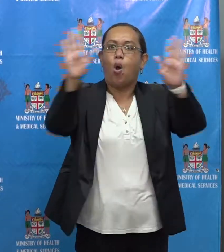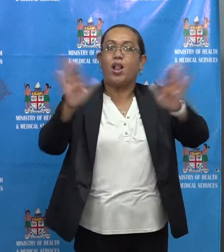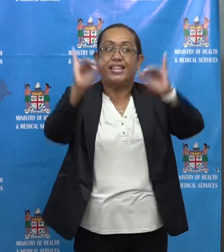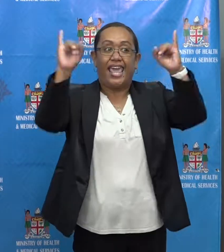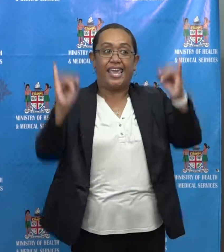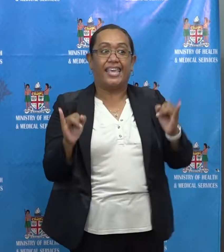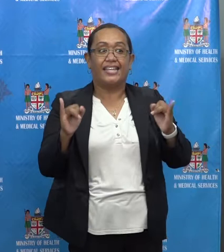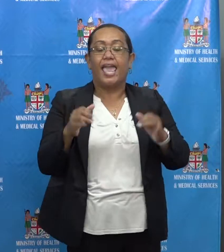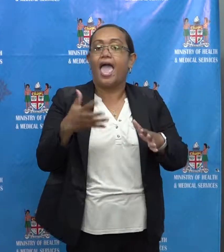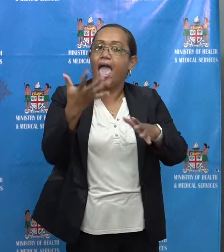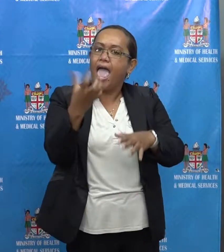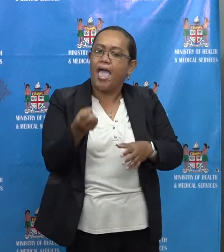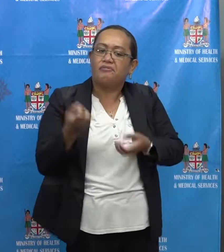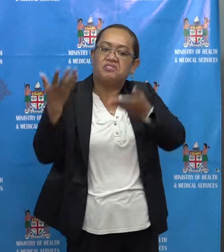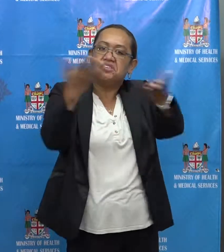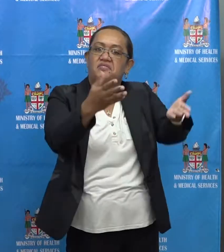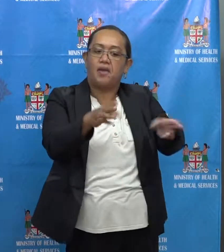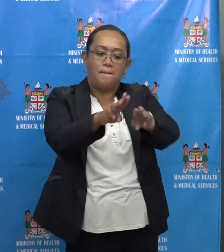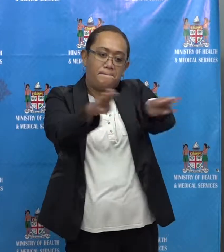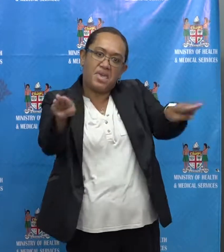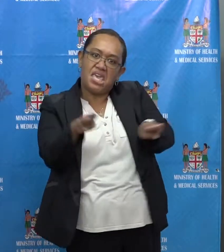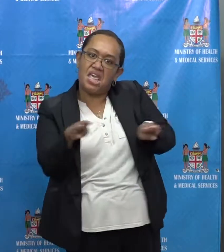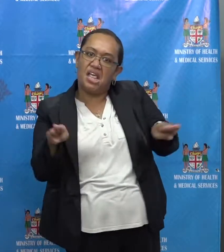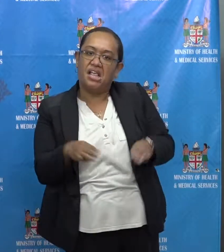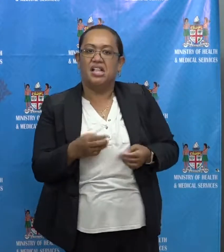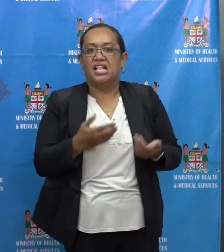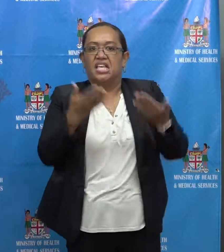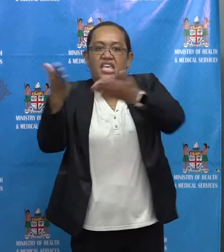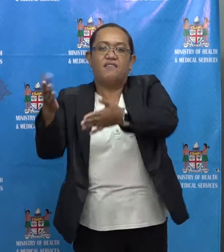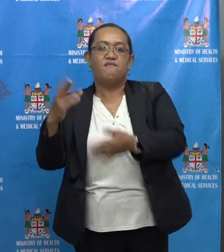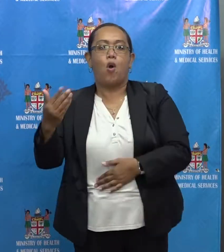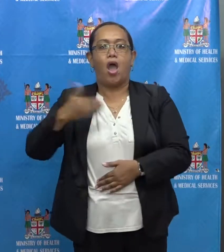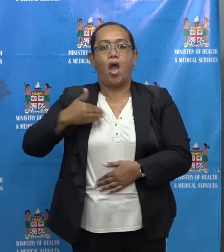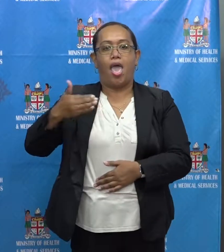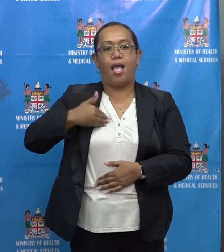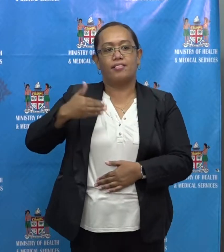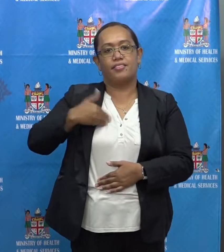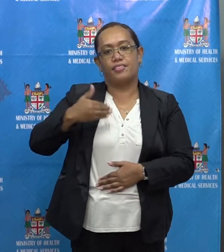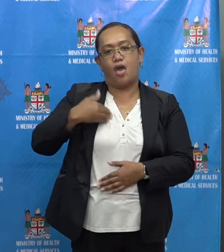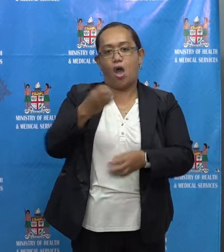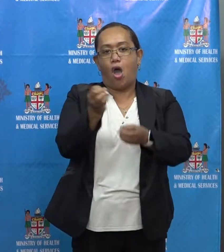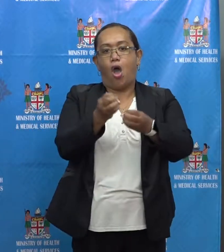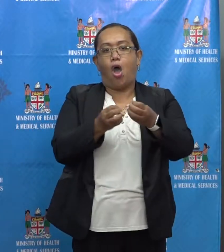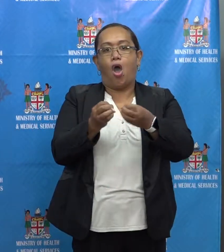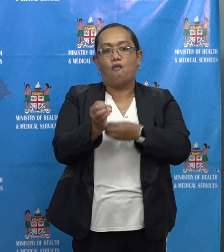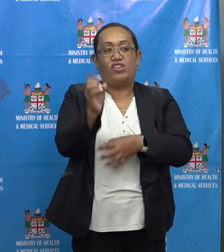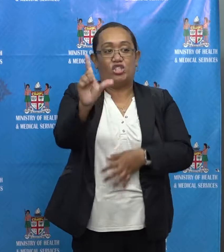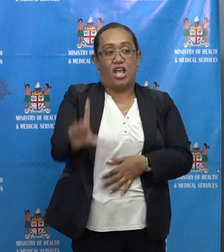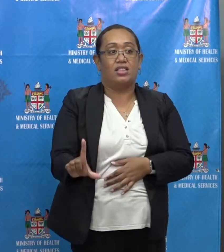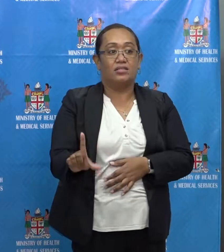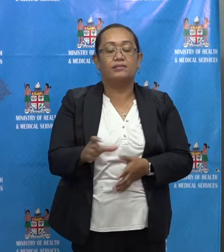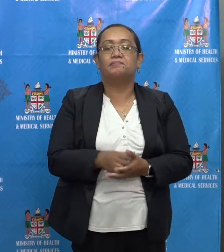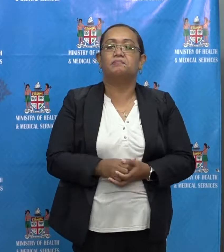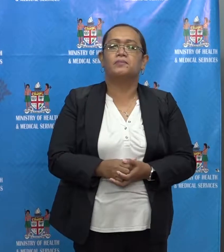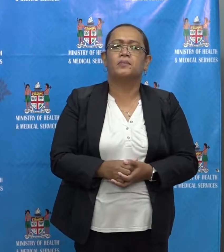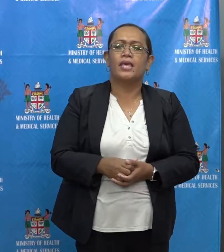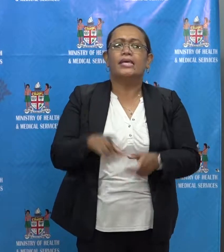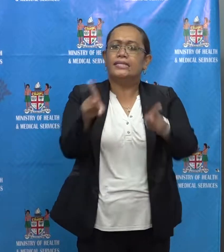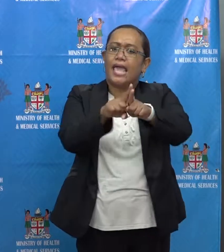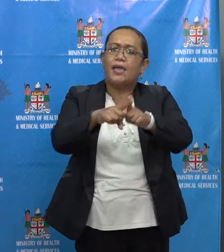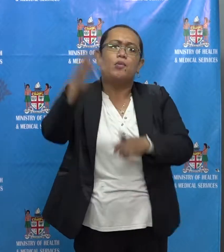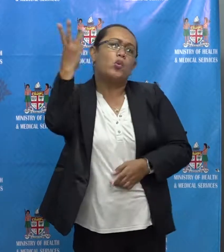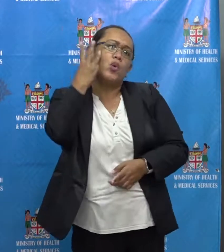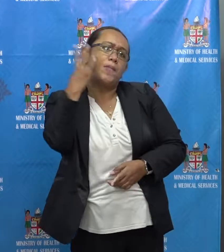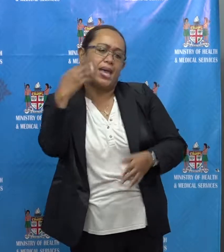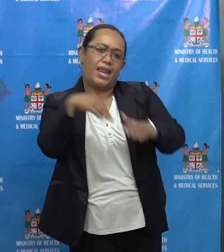helped provide meals and catered for our health officials. I want to thank Women in Business and the Fiji Chamber